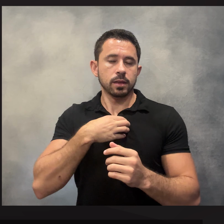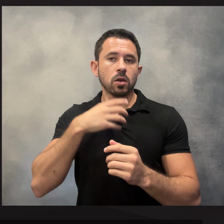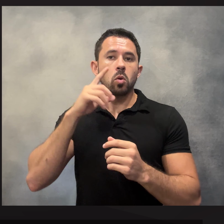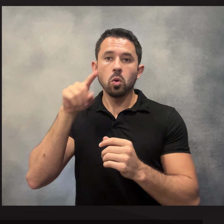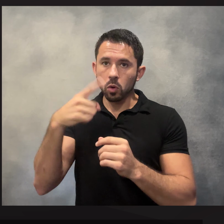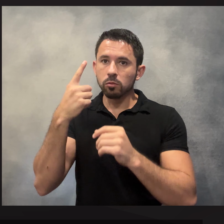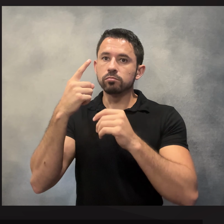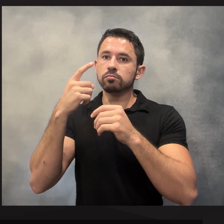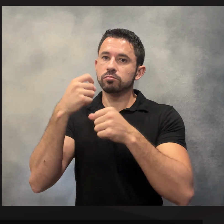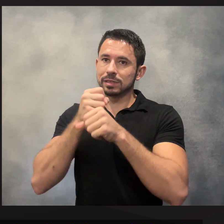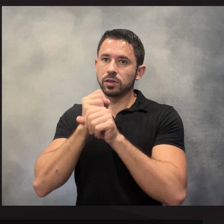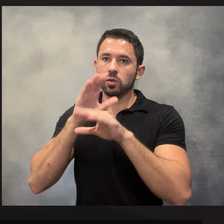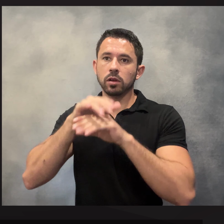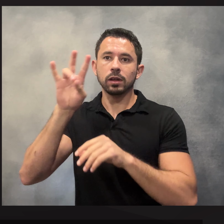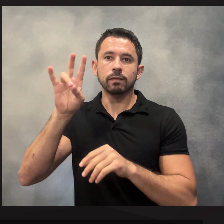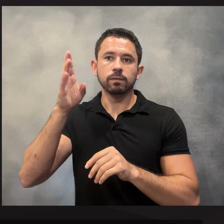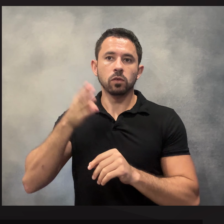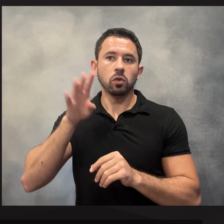7/4/2025.